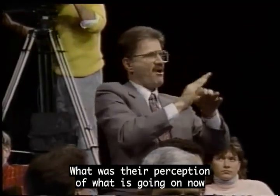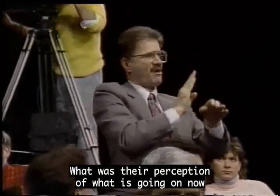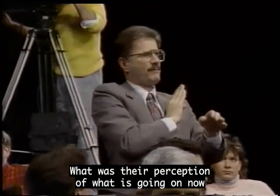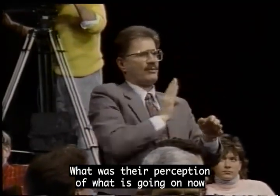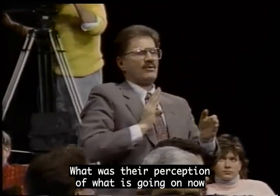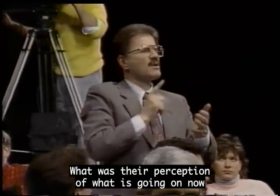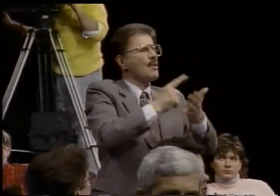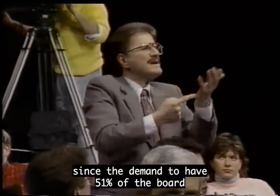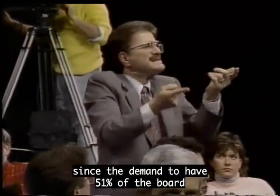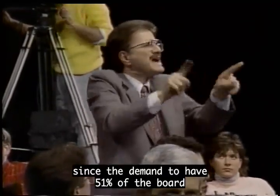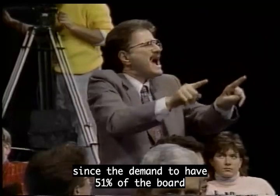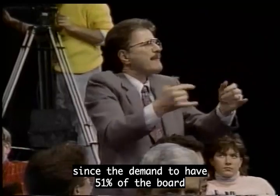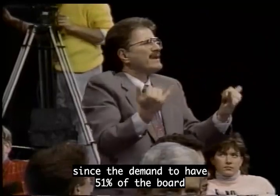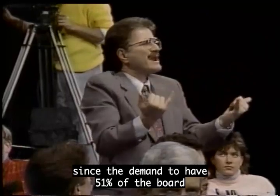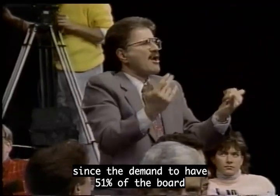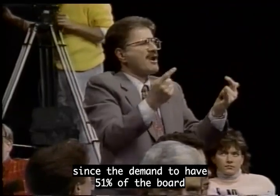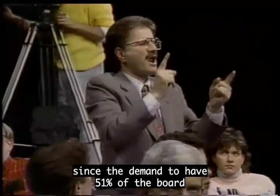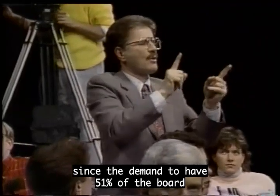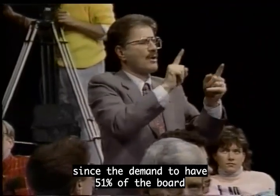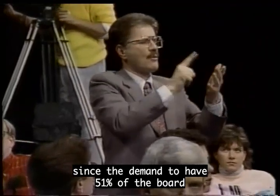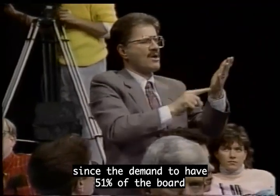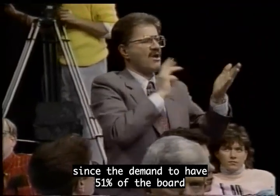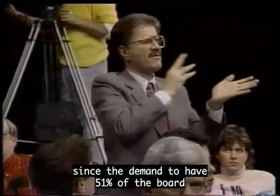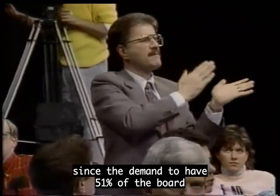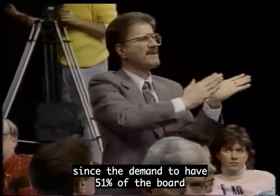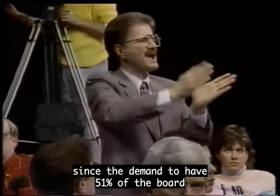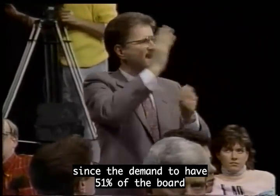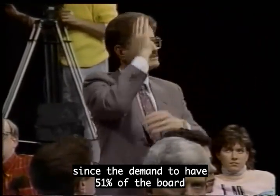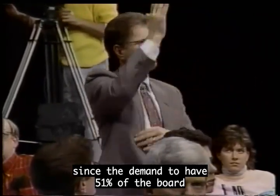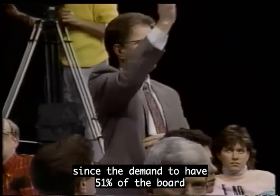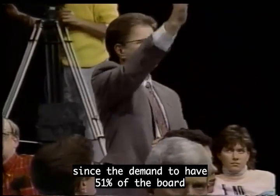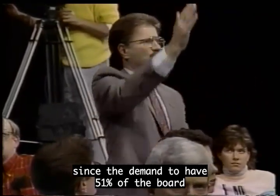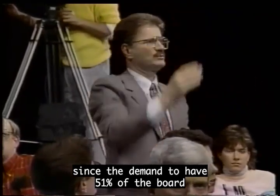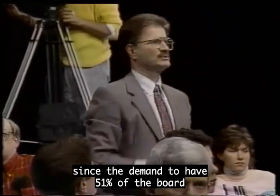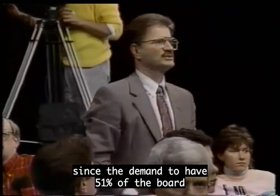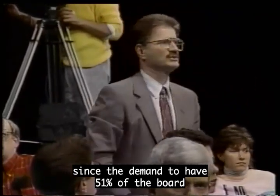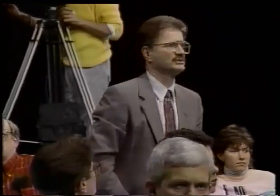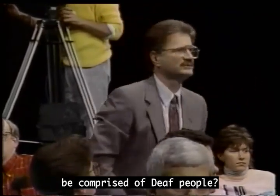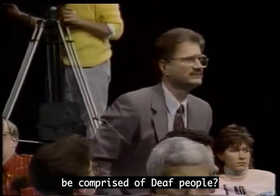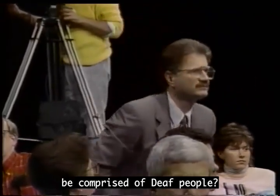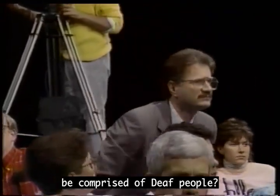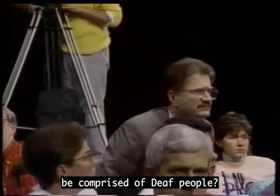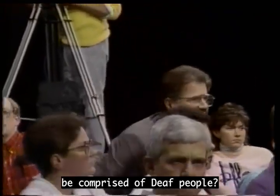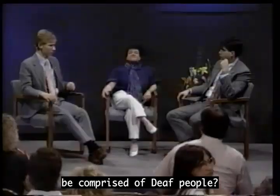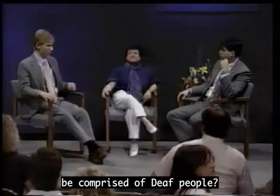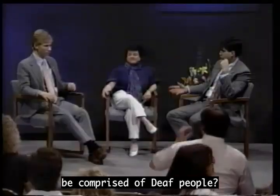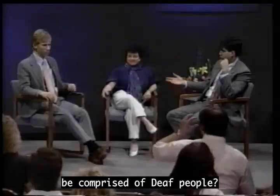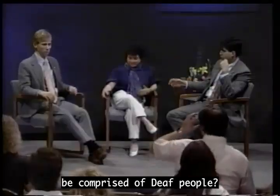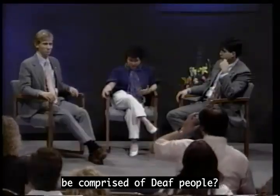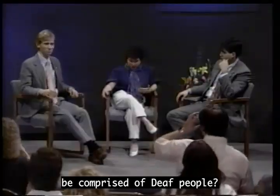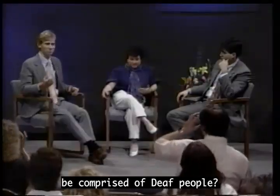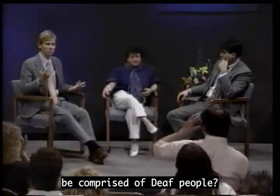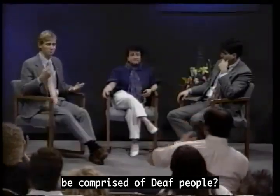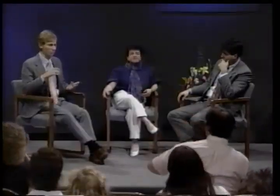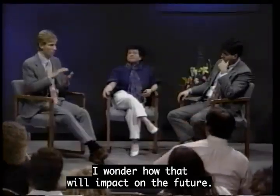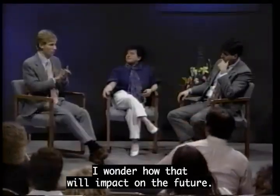since the demand to have 51% of the board be comprised of deaf people? I wonder how that will impact on the future. Good